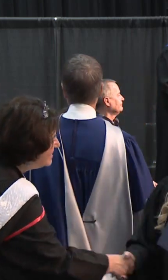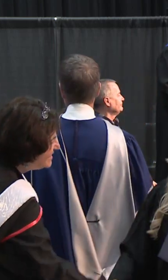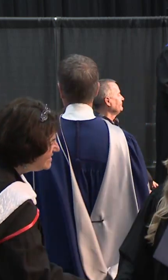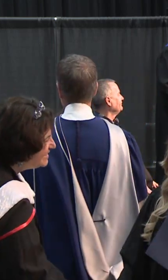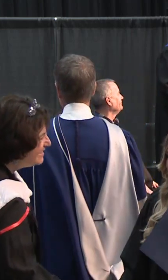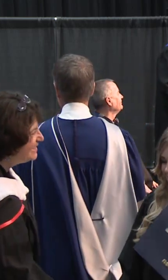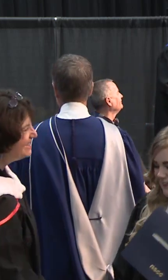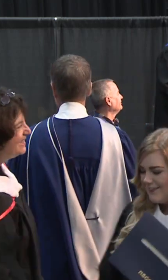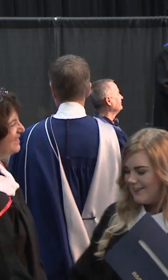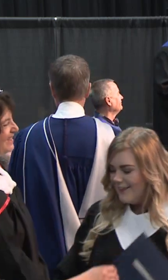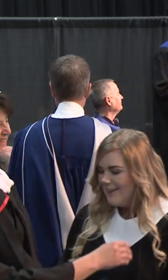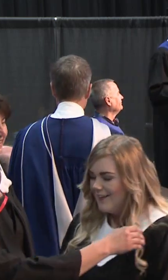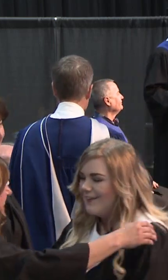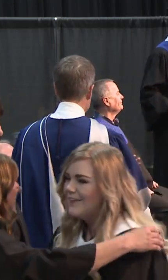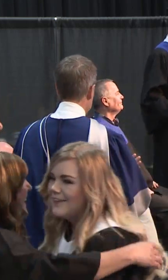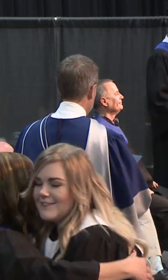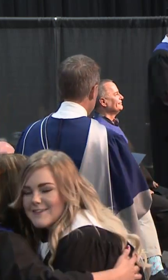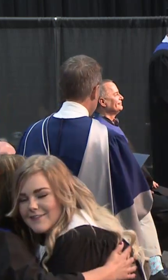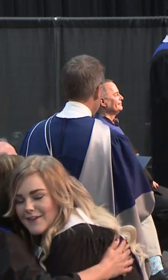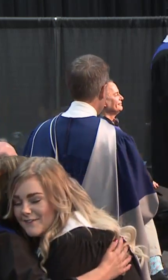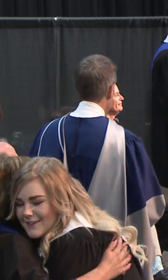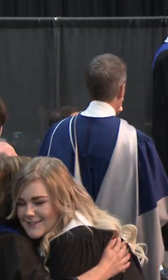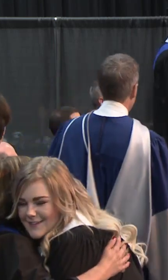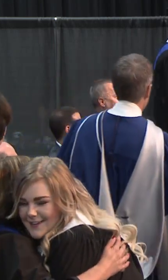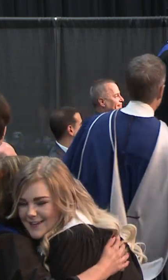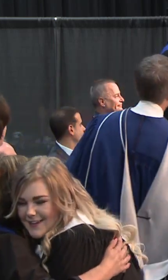Alyssa Rhino Jackard.